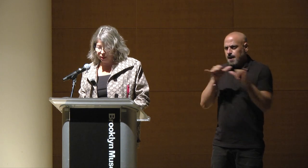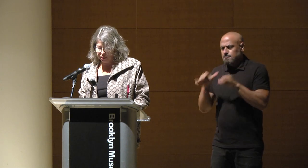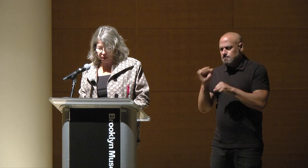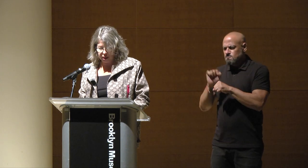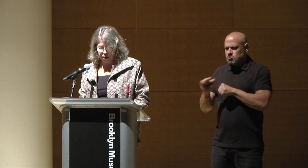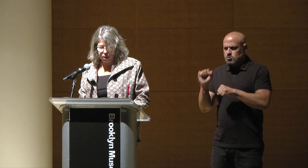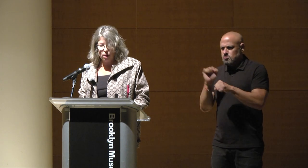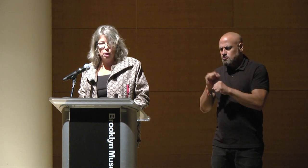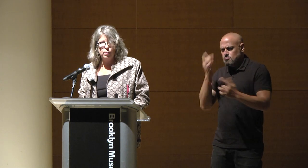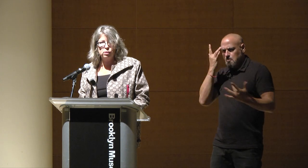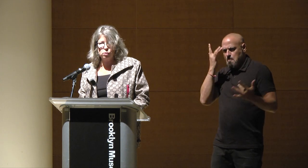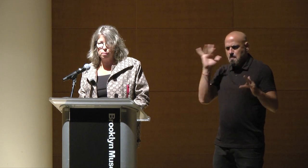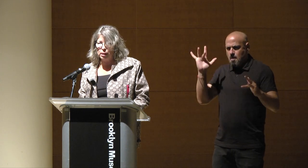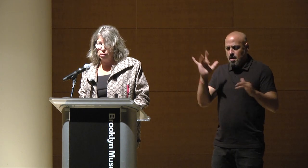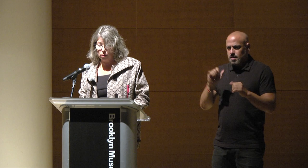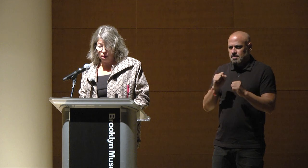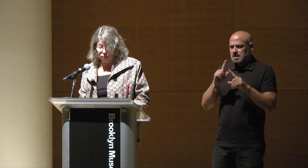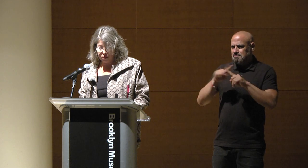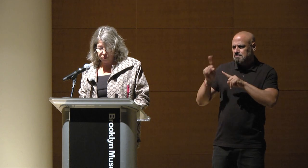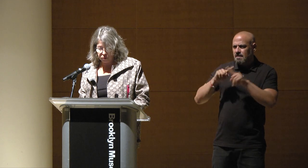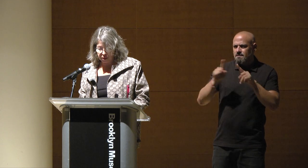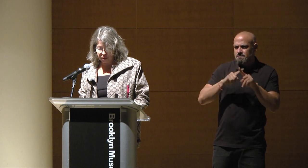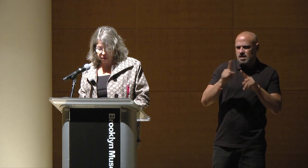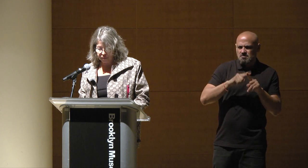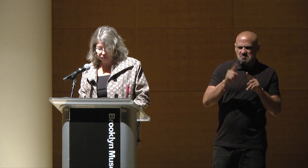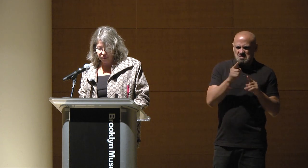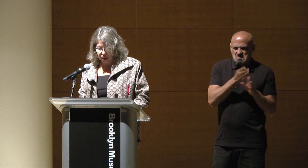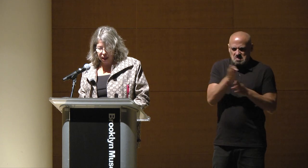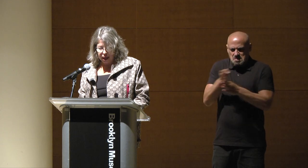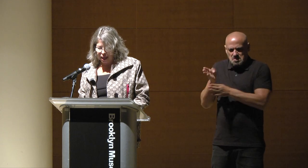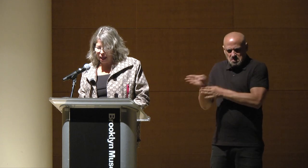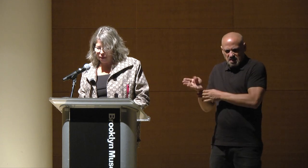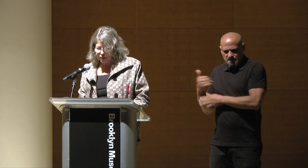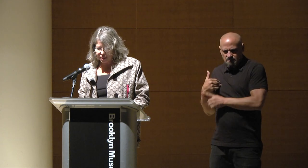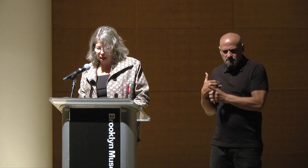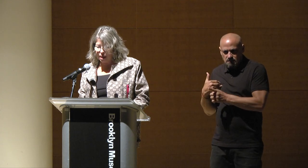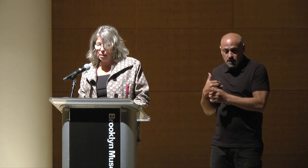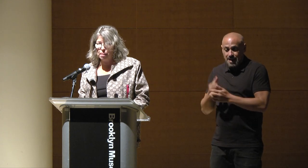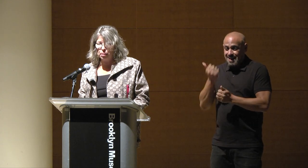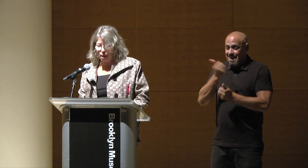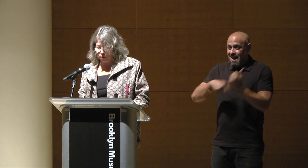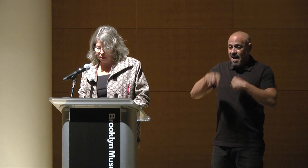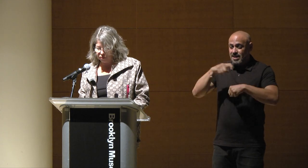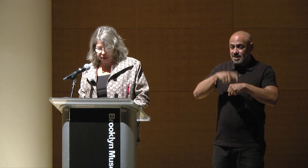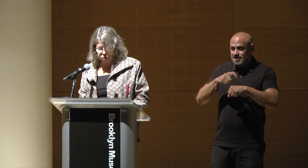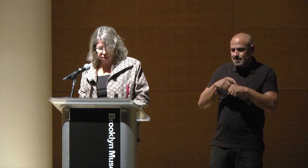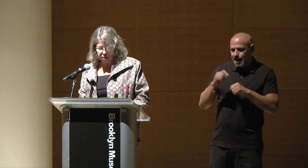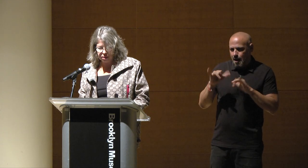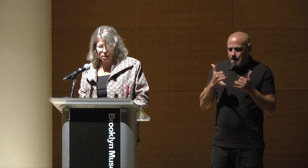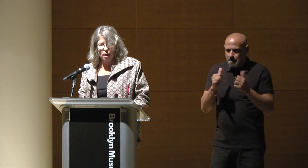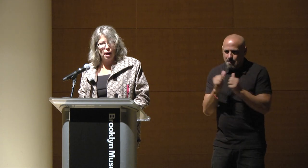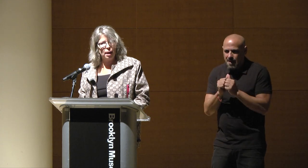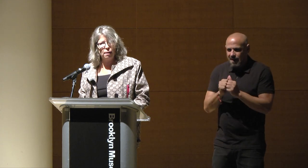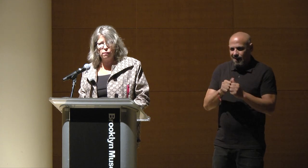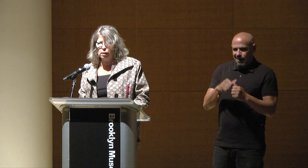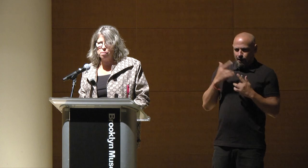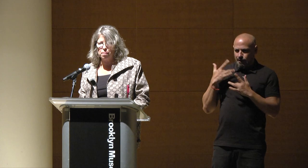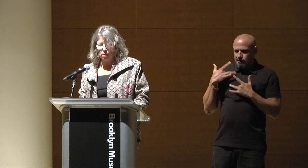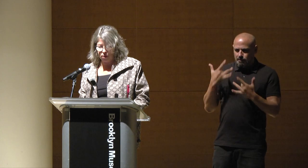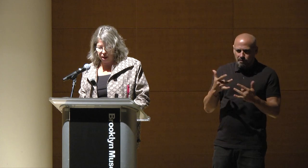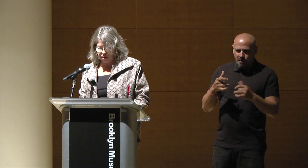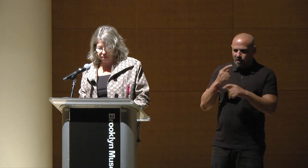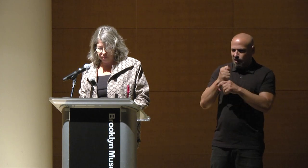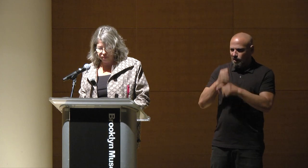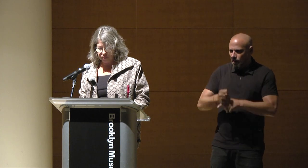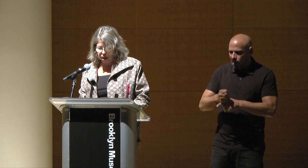so brilliantly with so many creative industries. And every time he played with conventions and he flipped